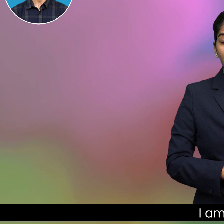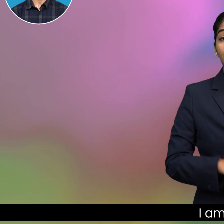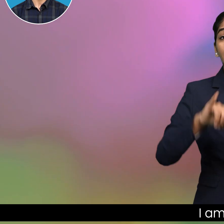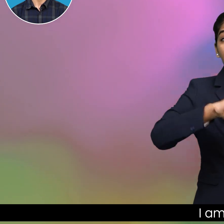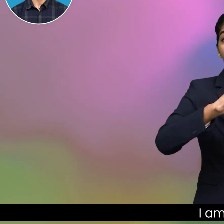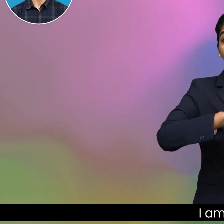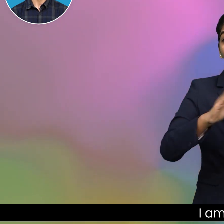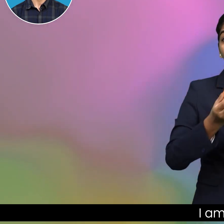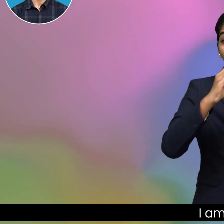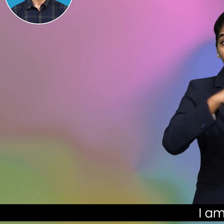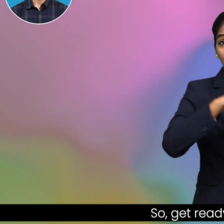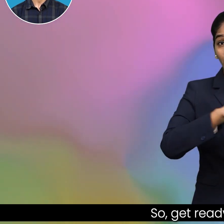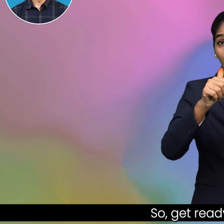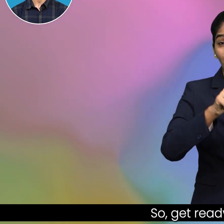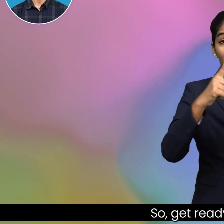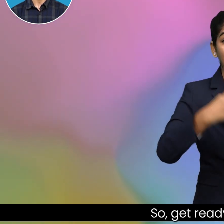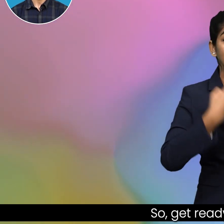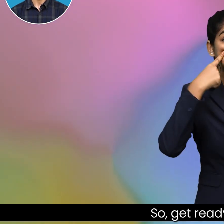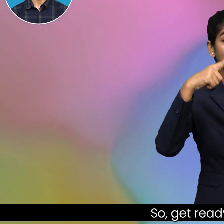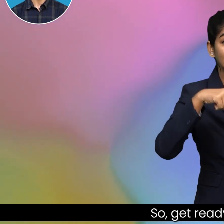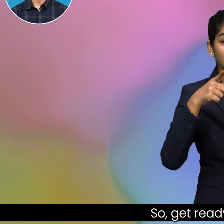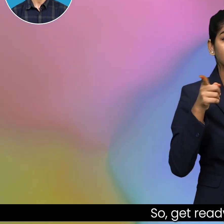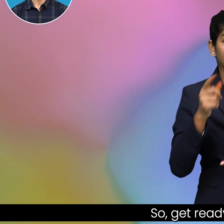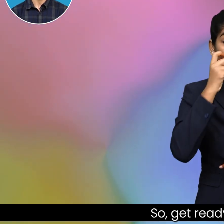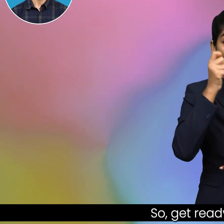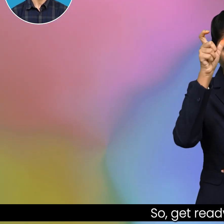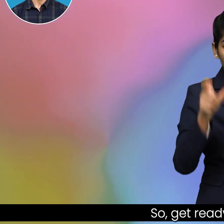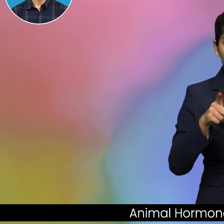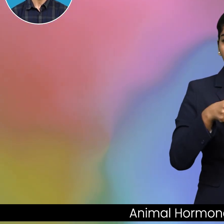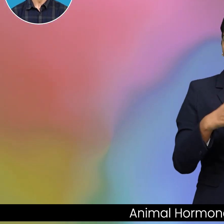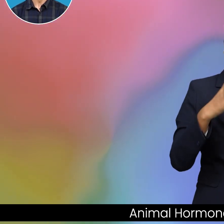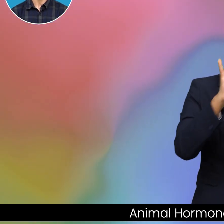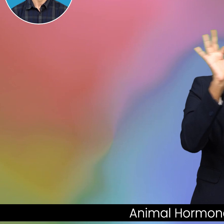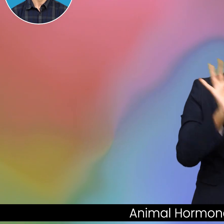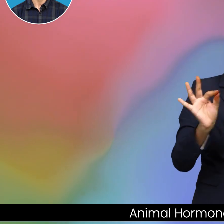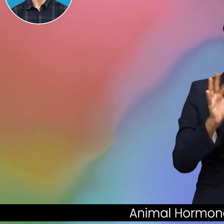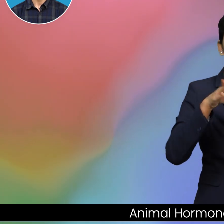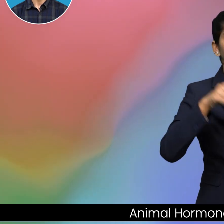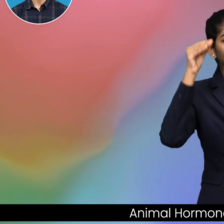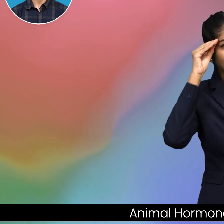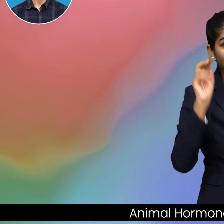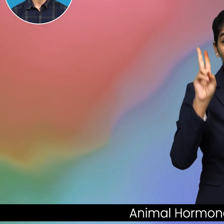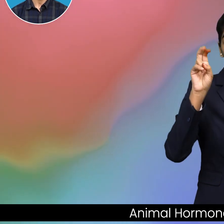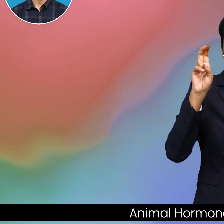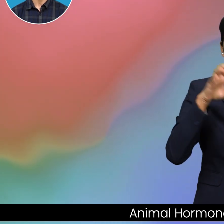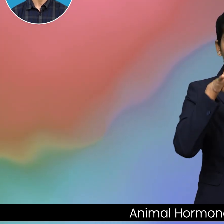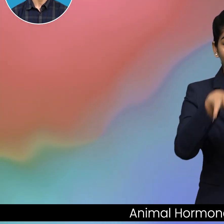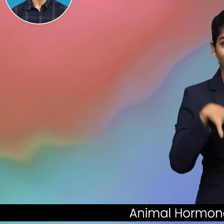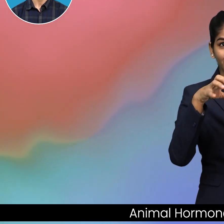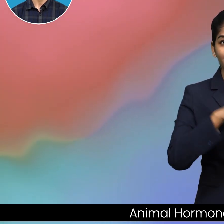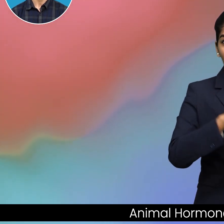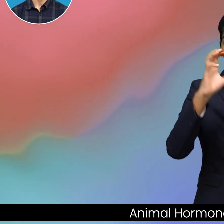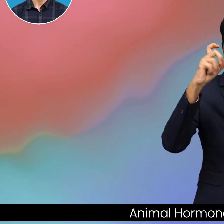I am Shubhajit. So get ready to learn the topic animal hormones, endocrine